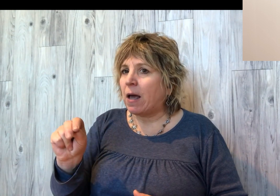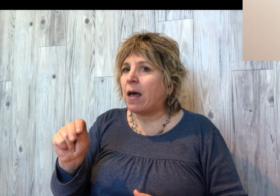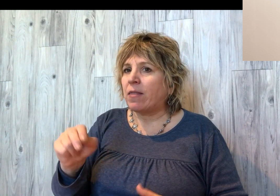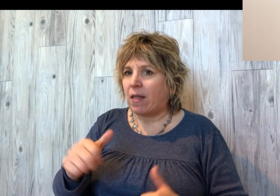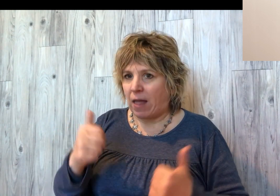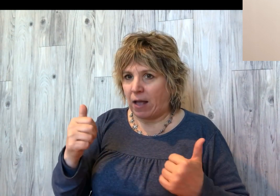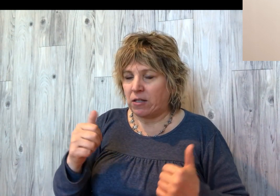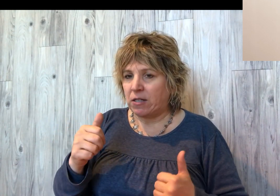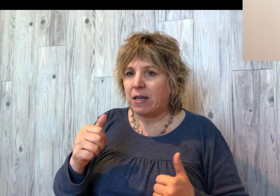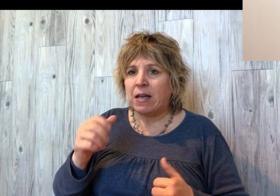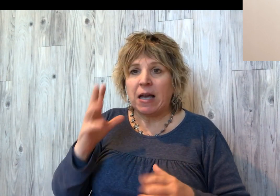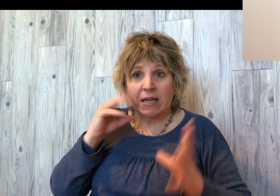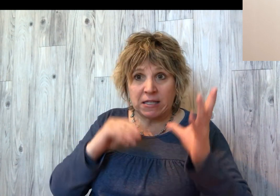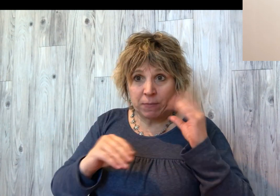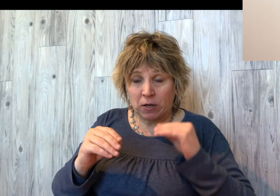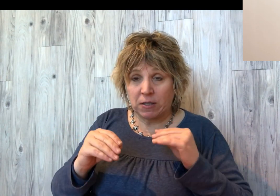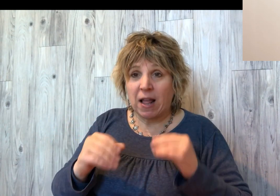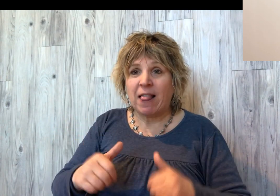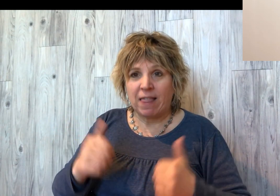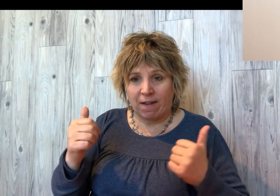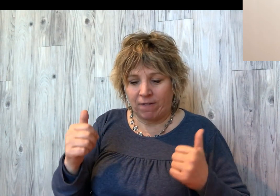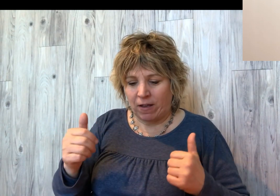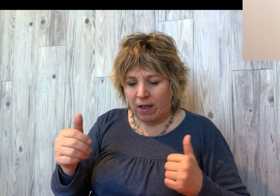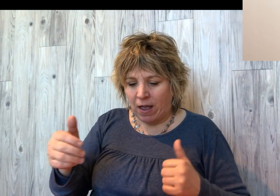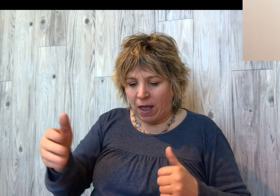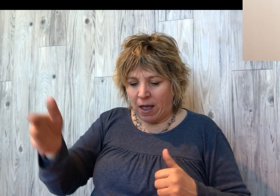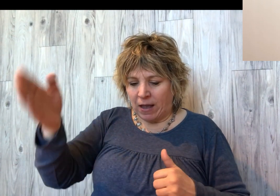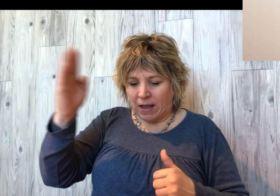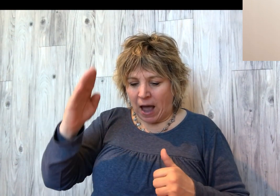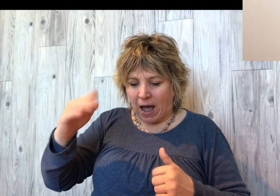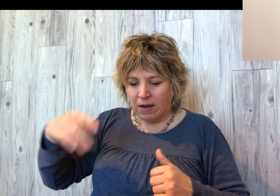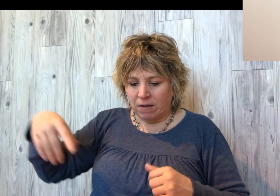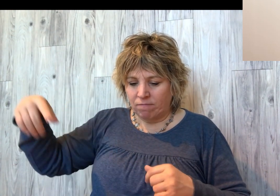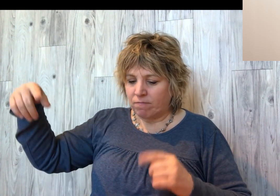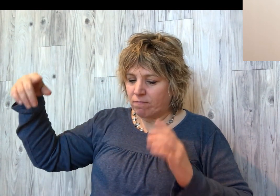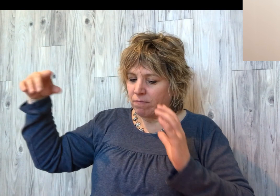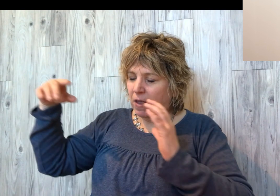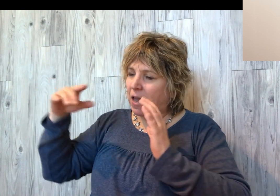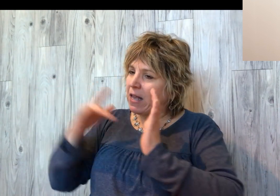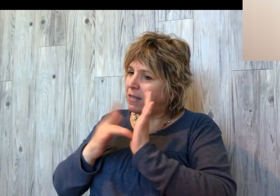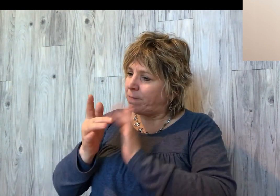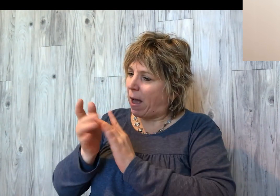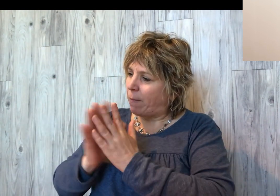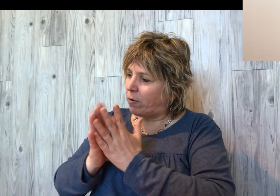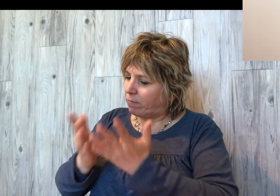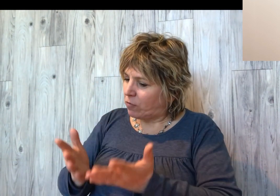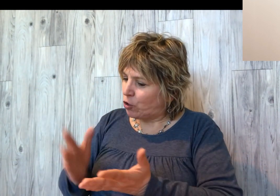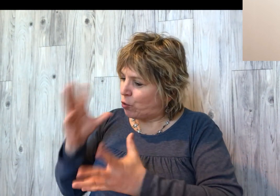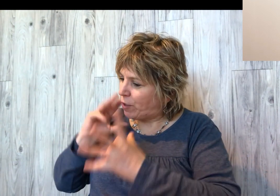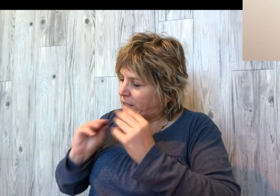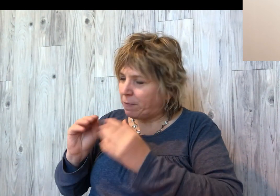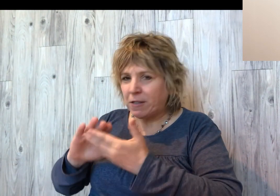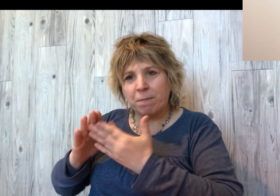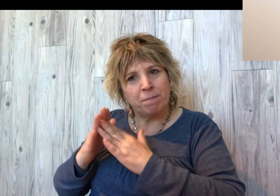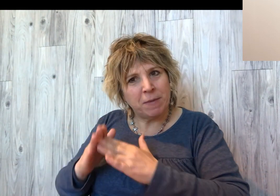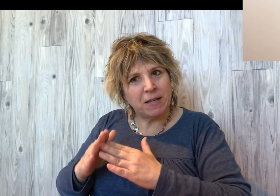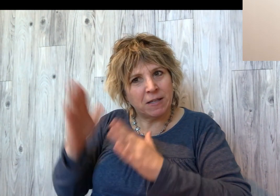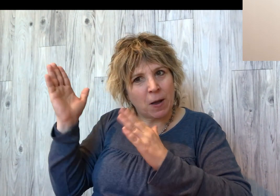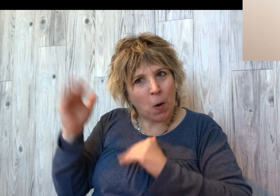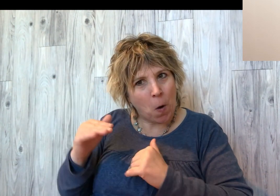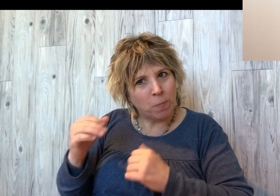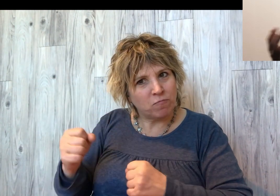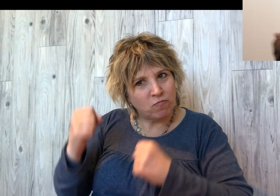live between the lines that God has drawn for us in his word, we find peace, we find